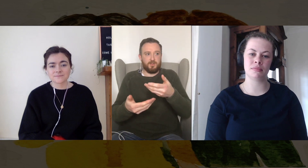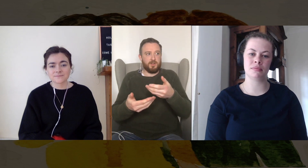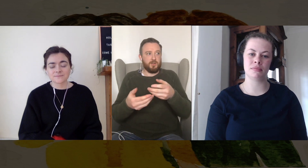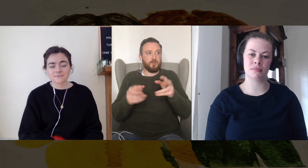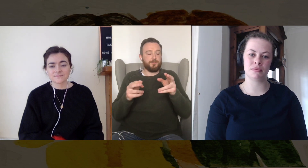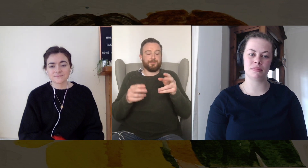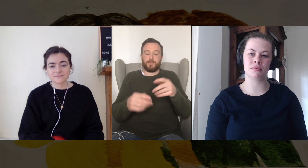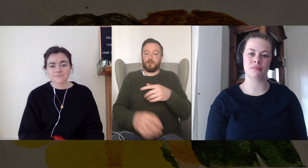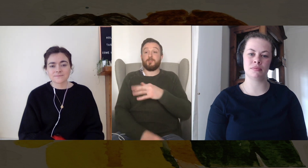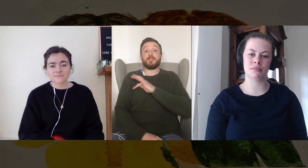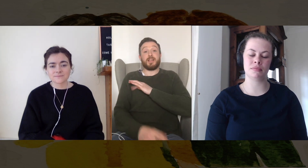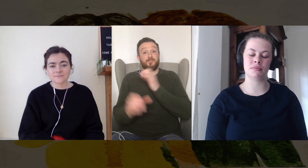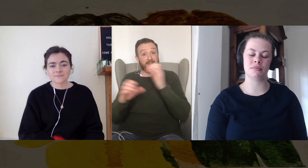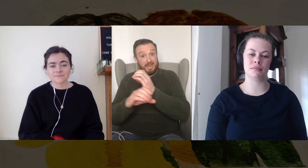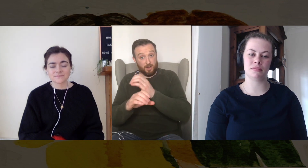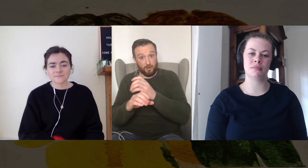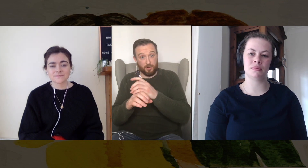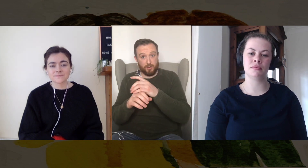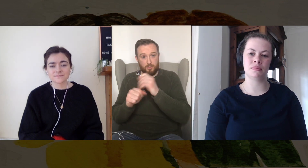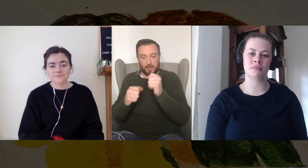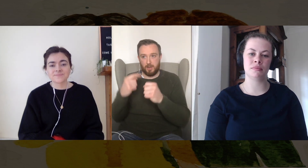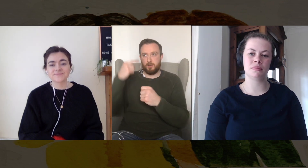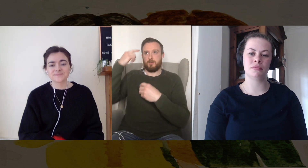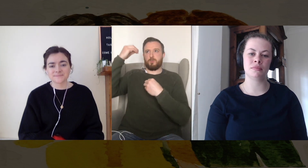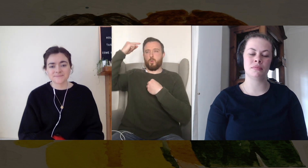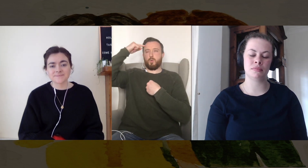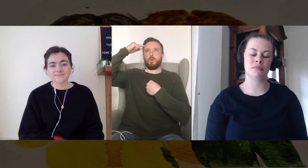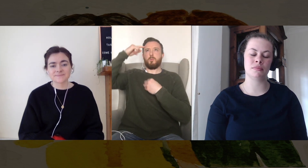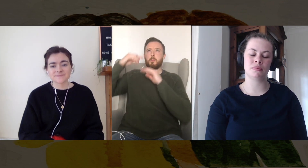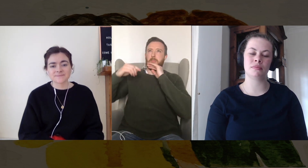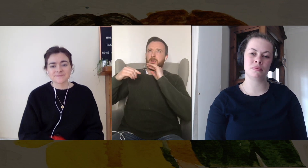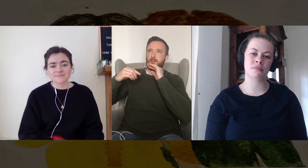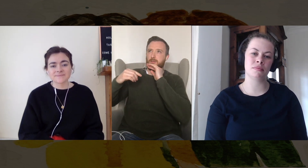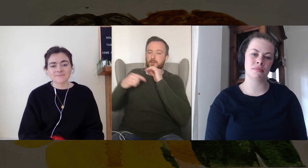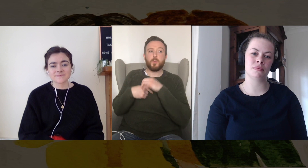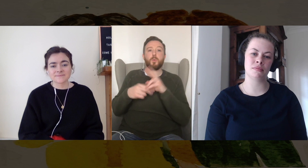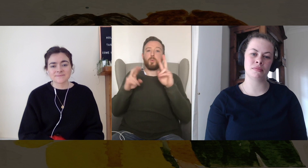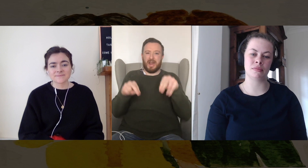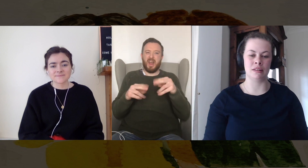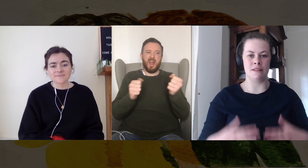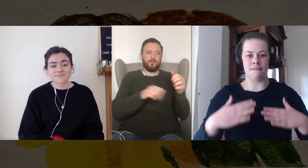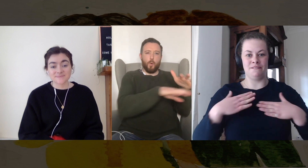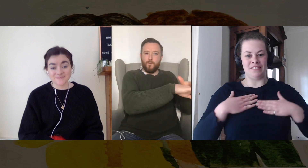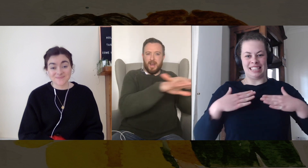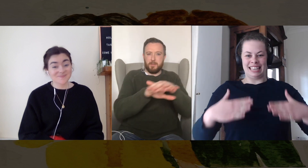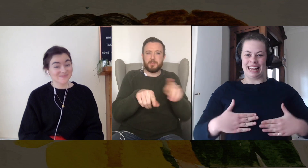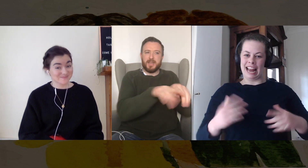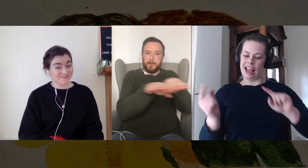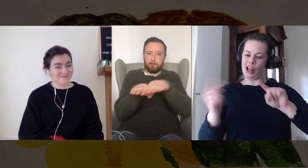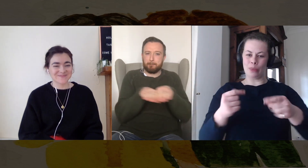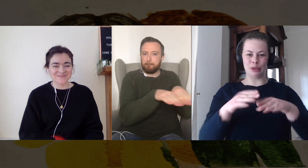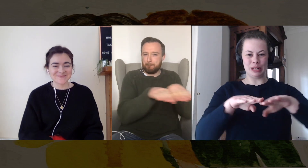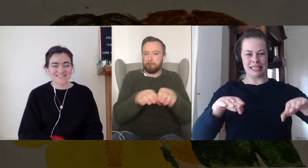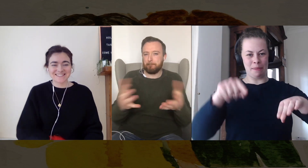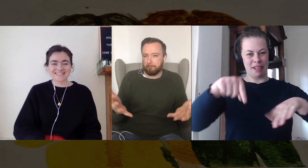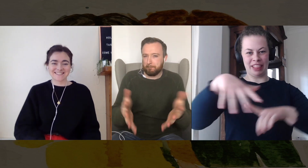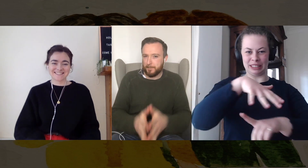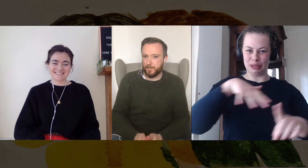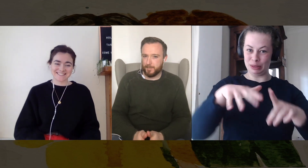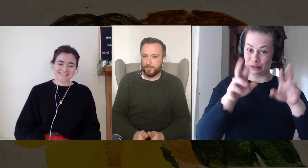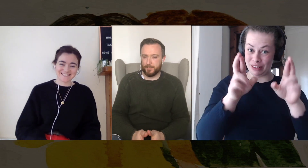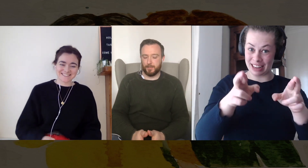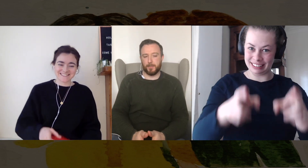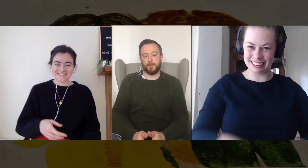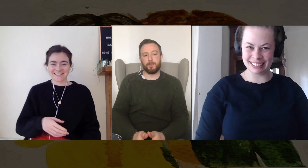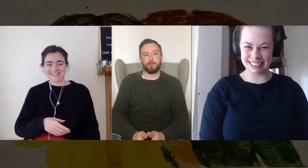Yeah. When I say self-care, we all think of something different, but there will be overlap in how we would discuss it and bring that